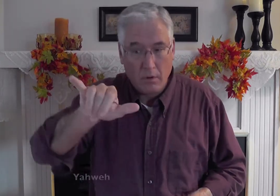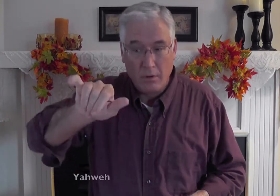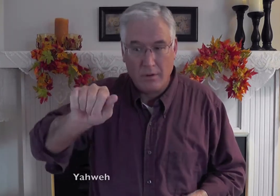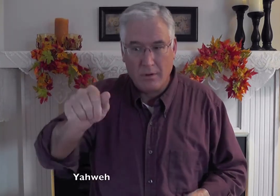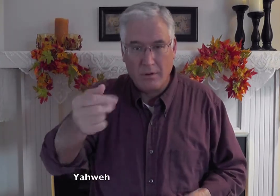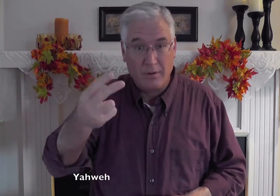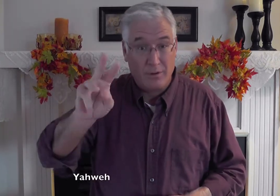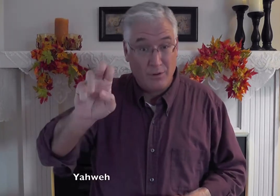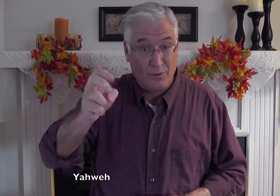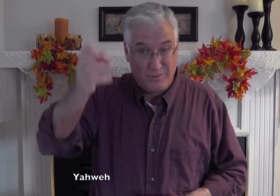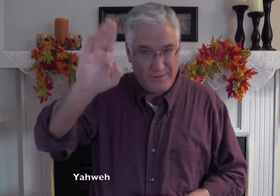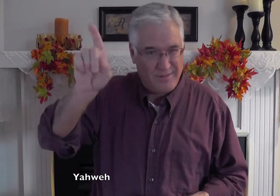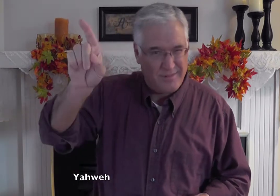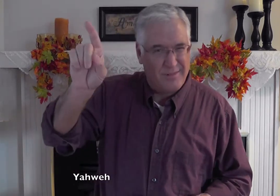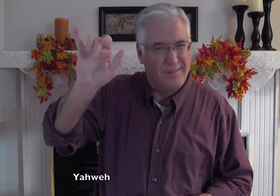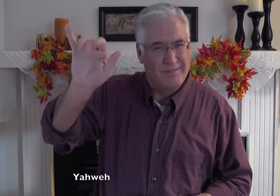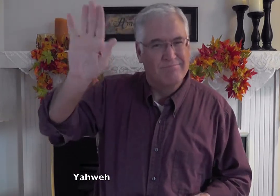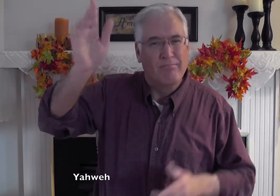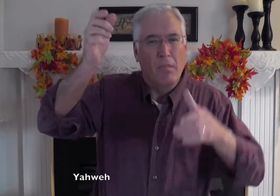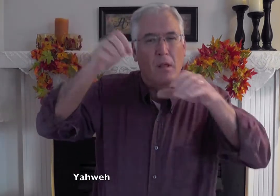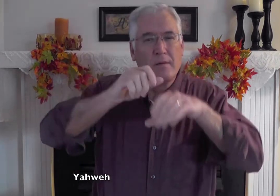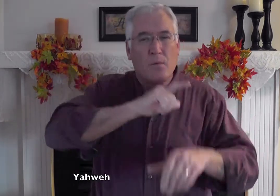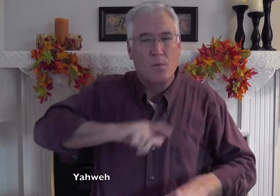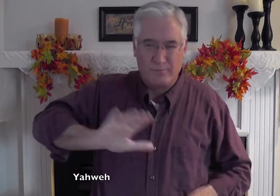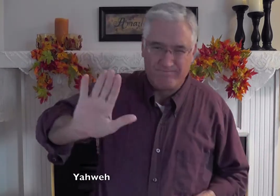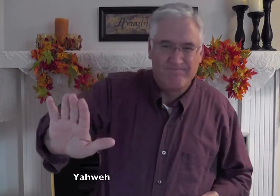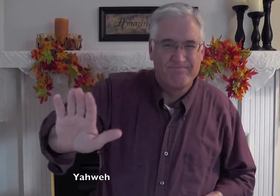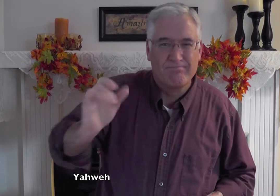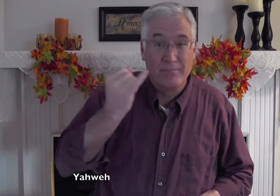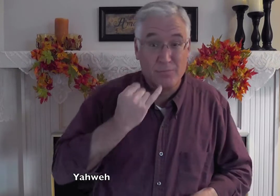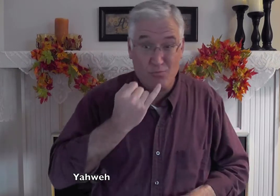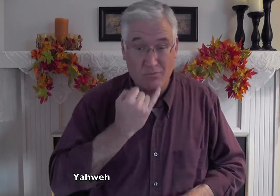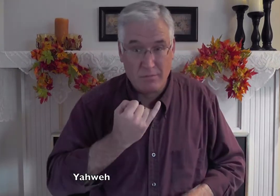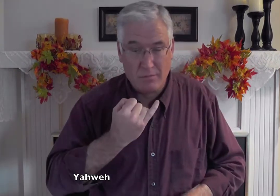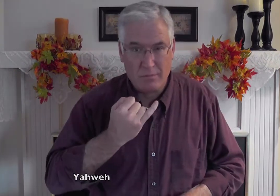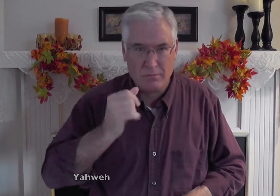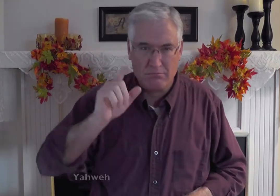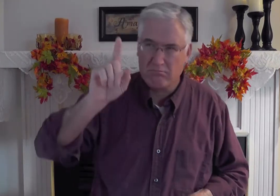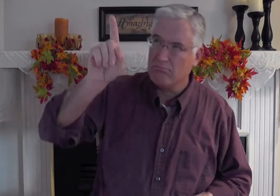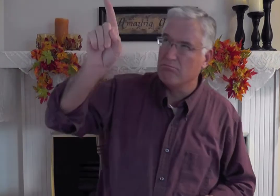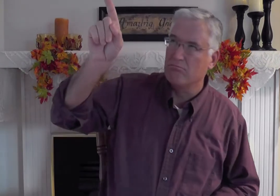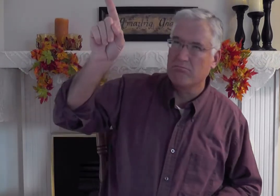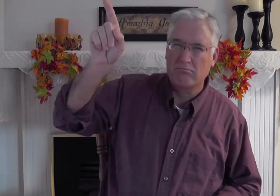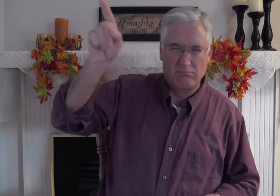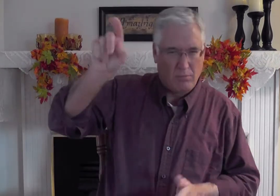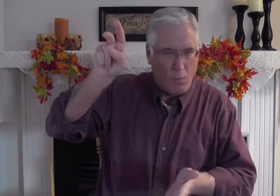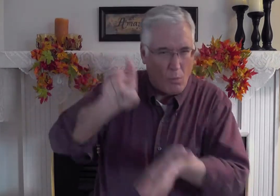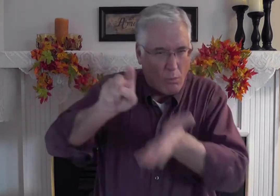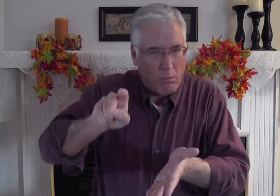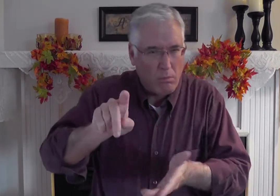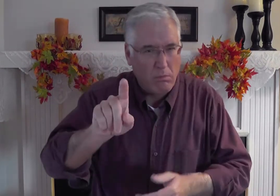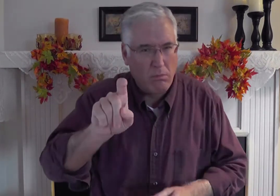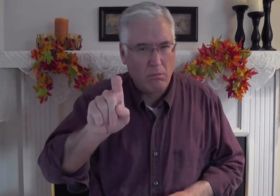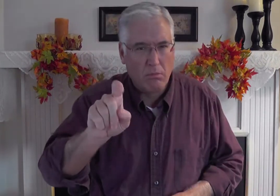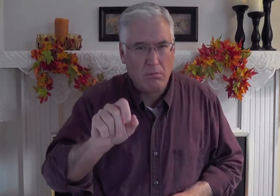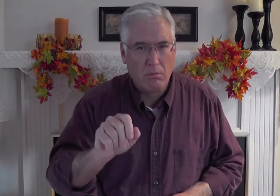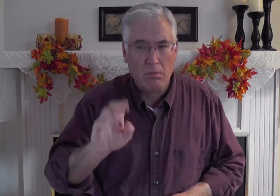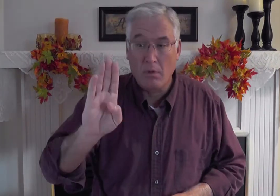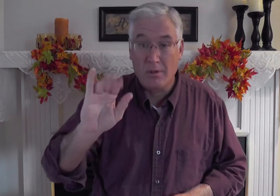their king. Yahweh, the Lord God of Israel. Did this mean that he had